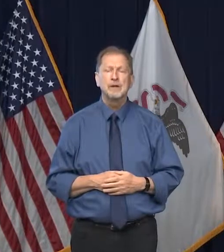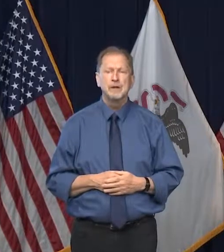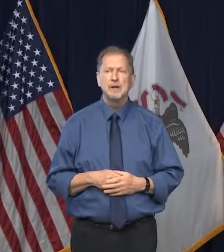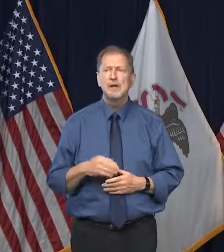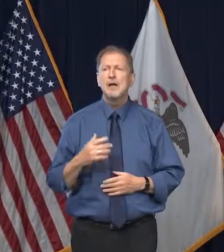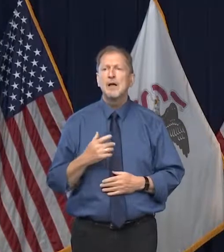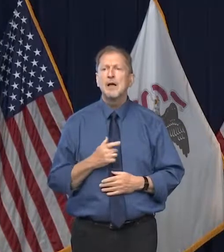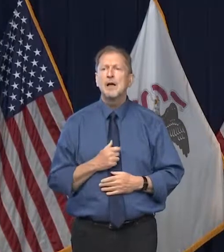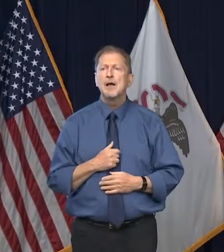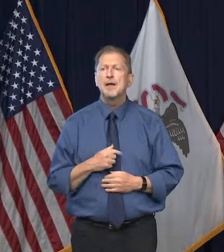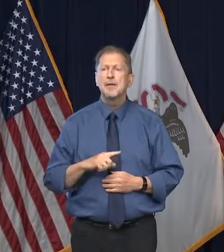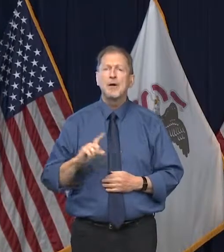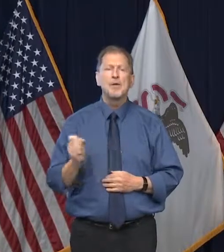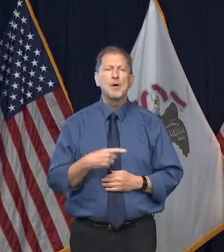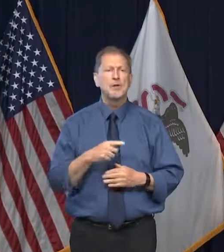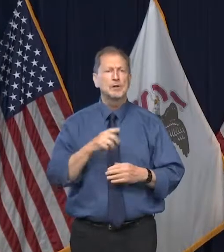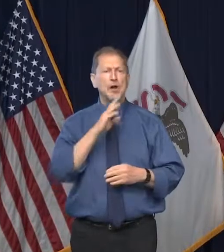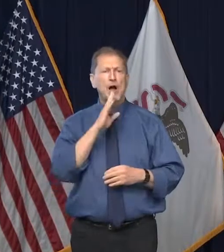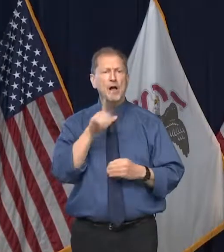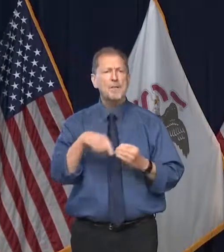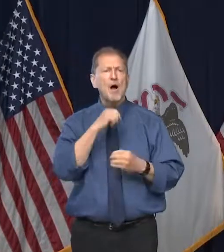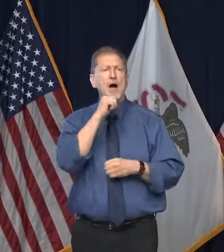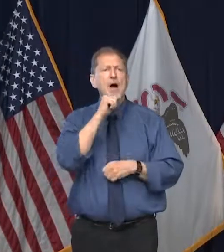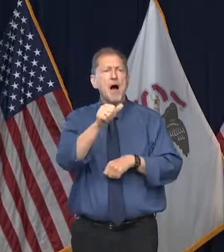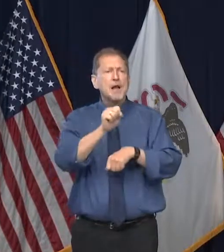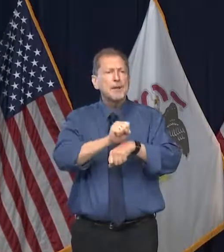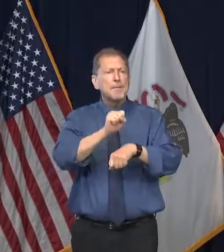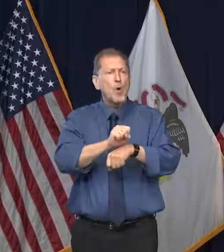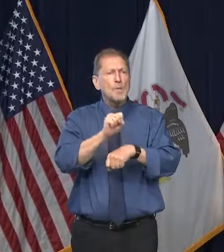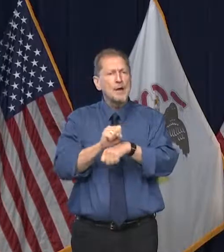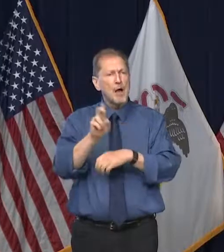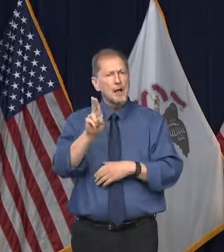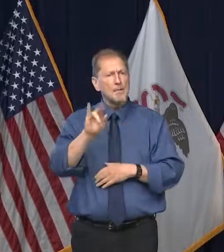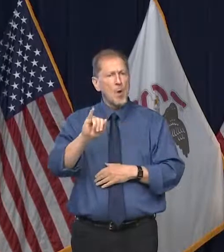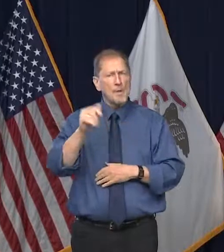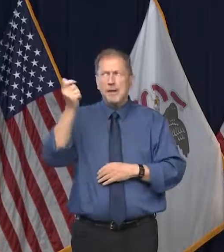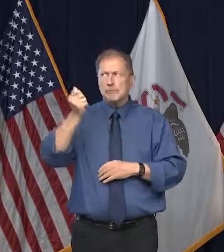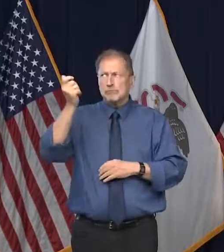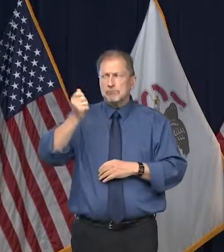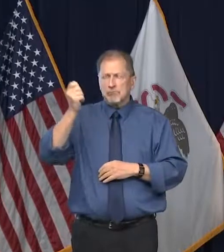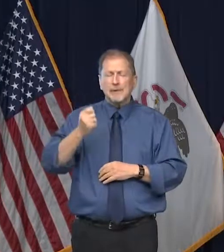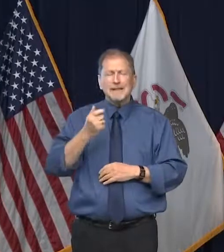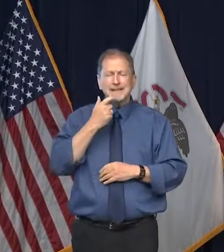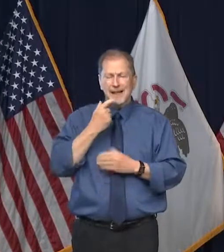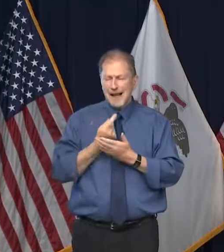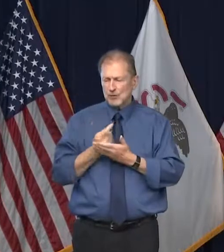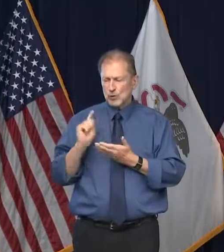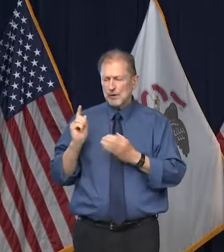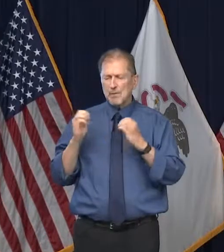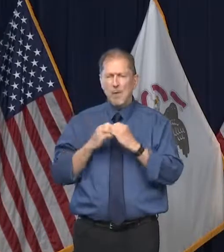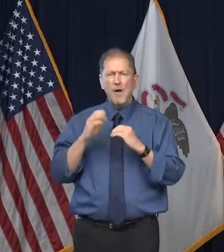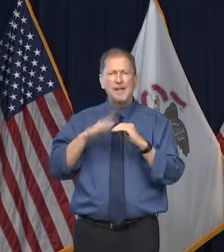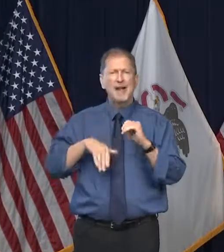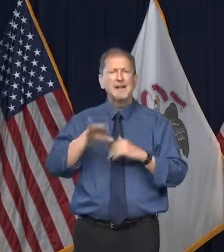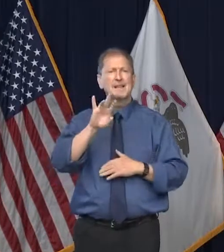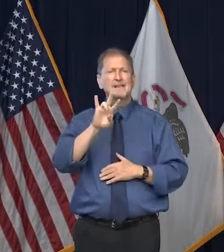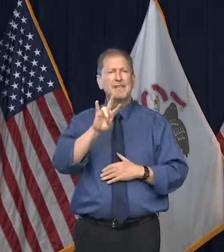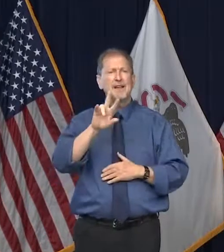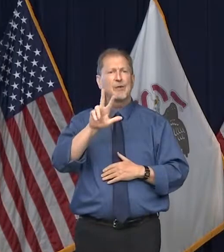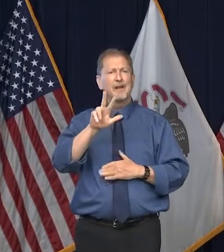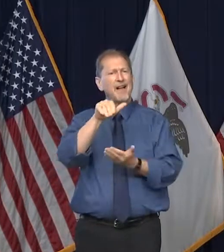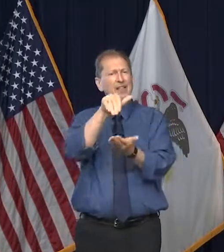with unemployment. Today, the new numbers from last week came out, and there were more than 73,000